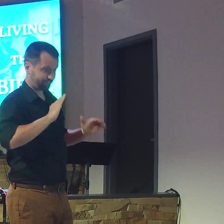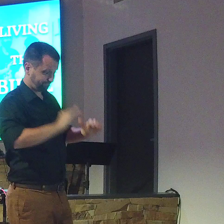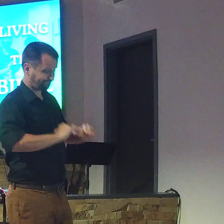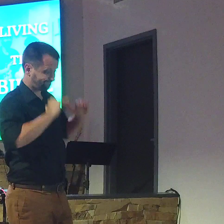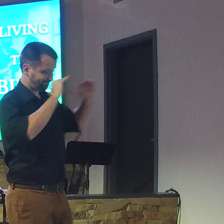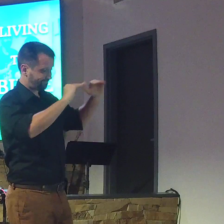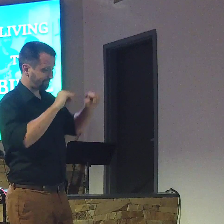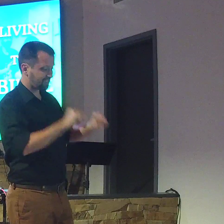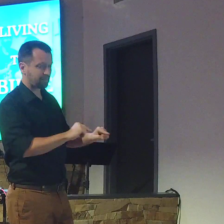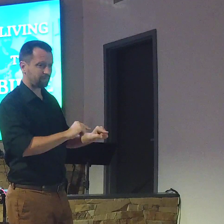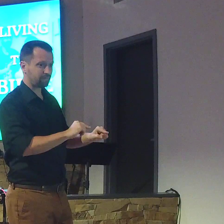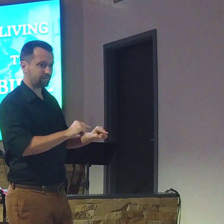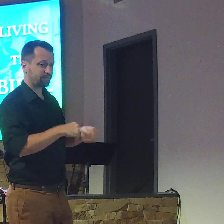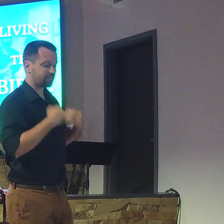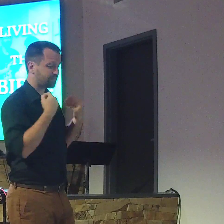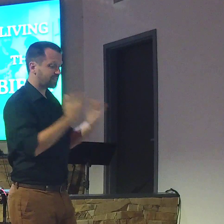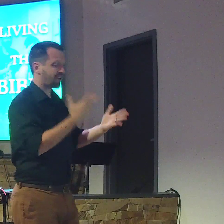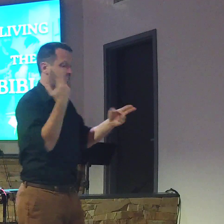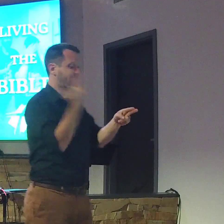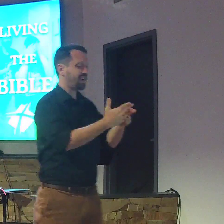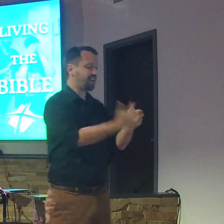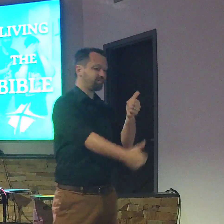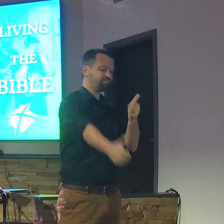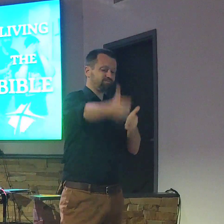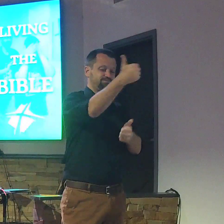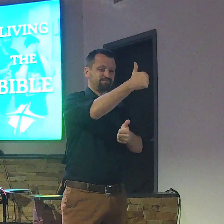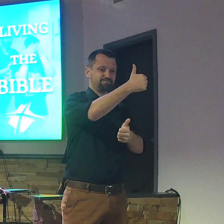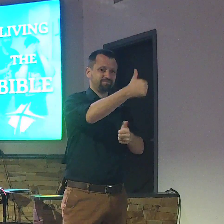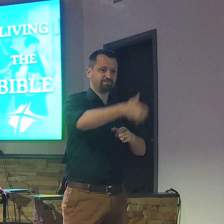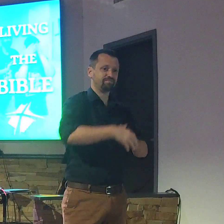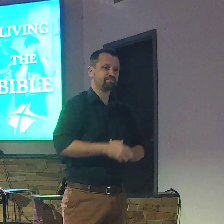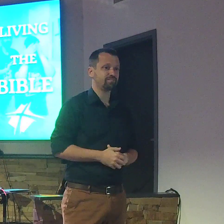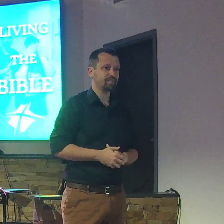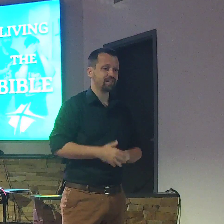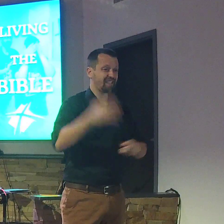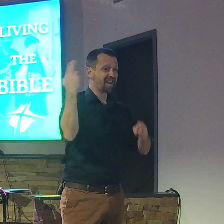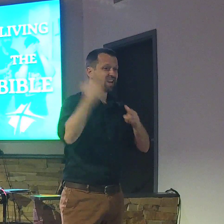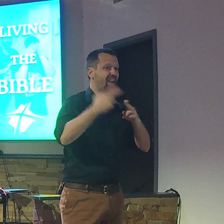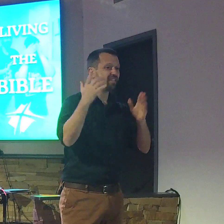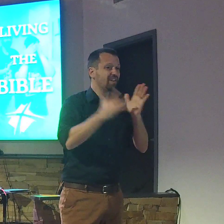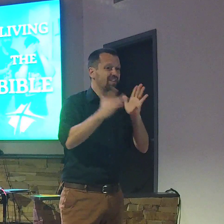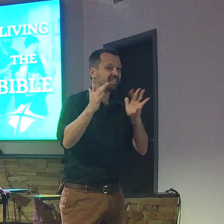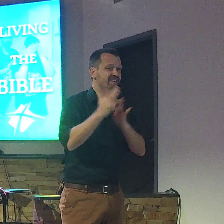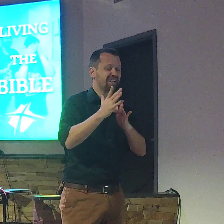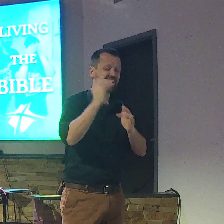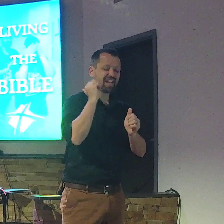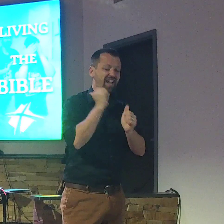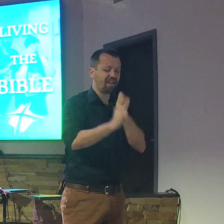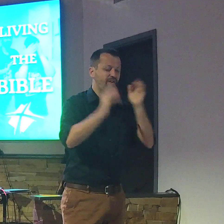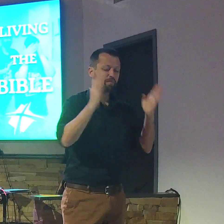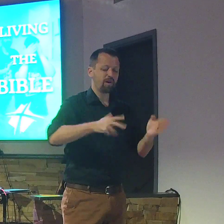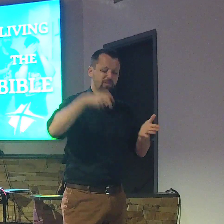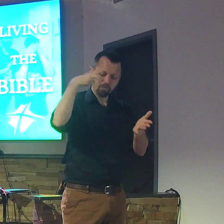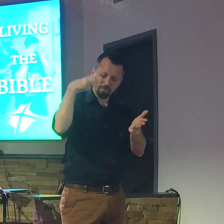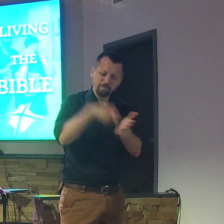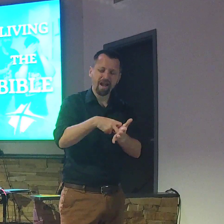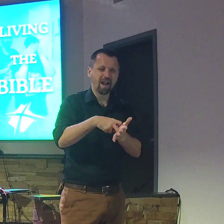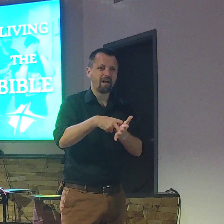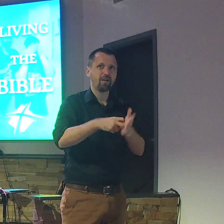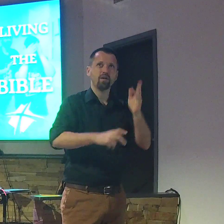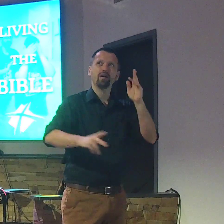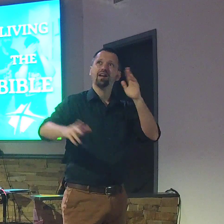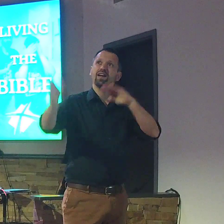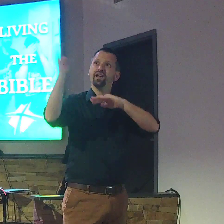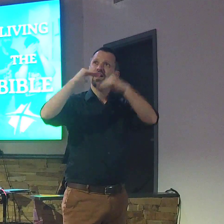him and gave him the name which is above every name. At the name of Jesus, every knee should bow, of those in